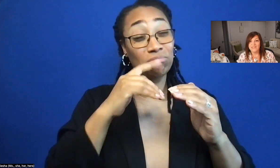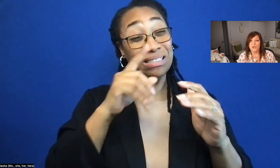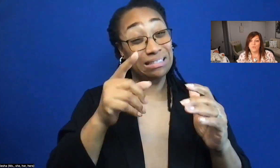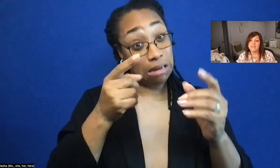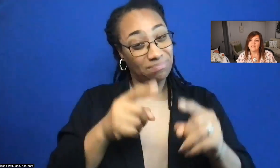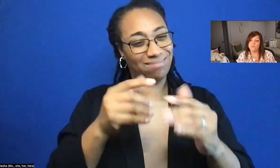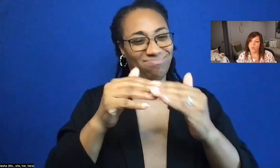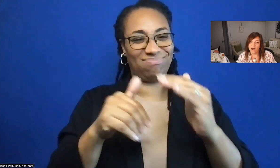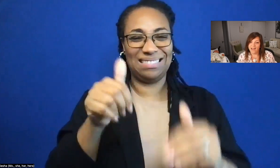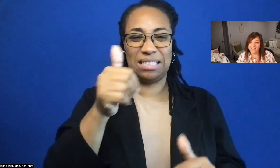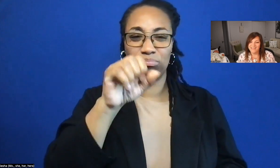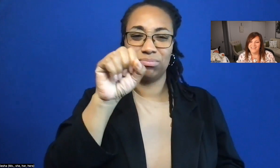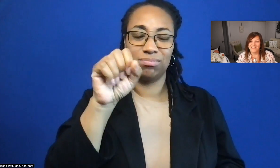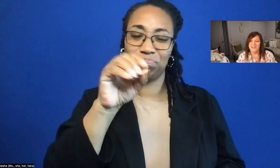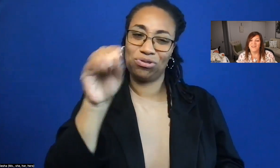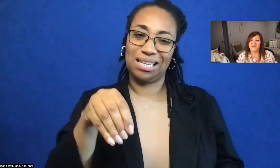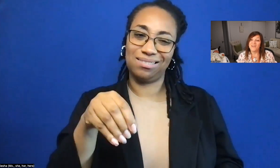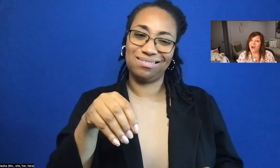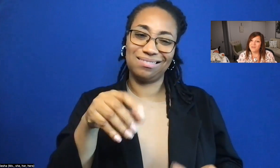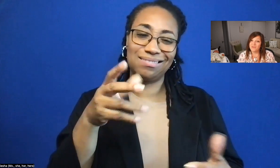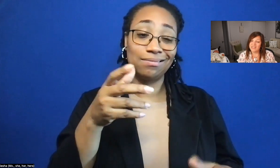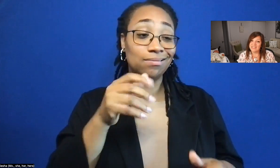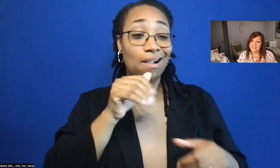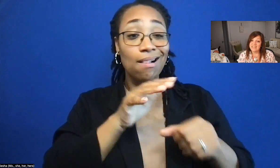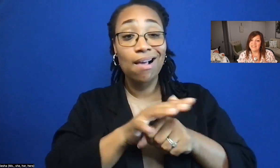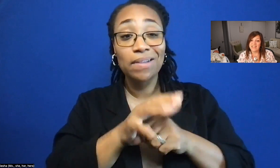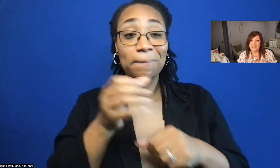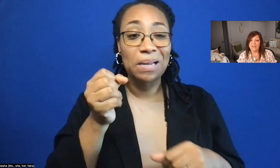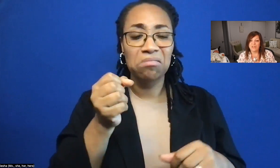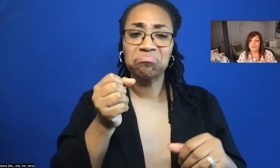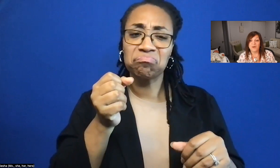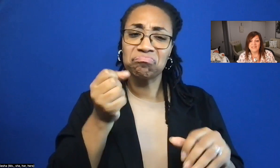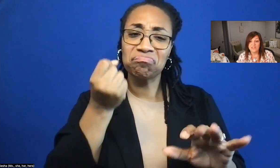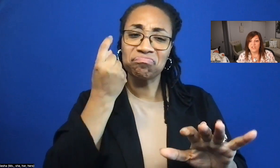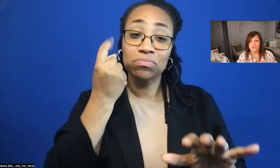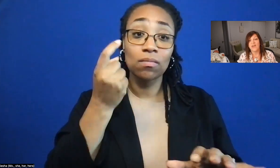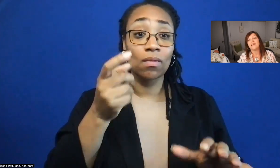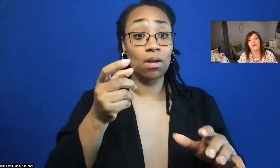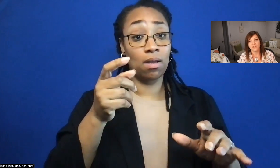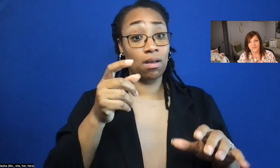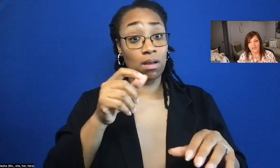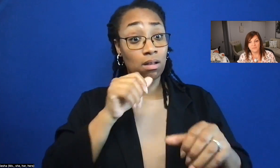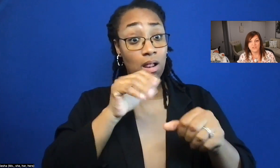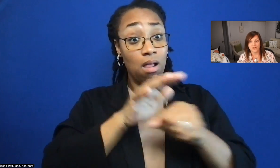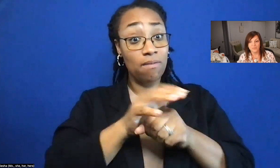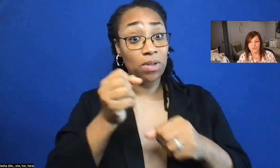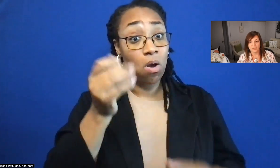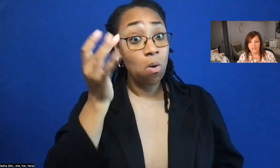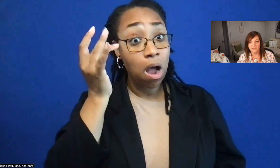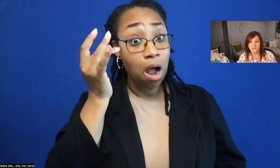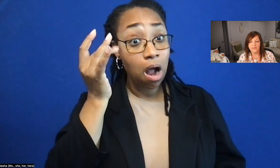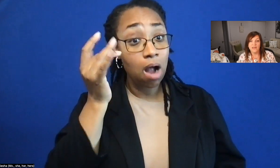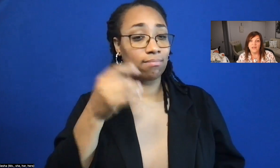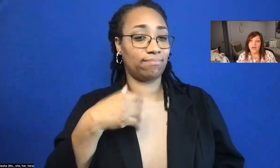always a reason why. Common reasons can include breast tissue that never developed during